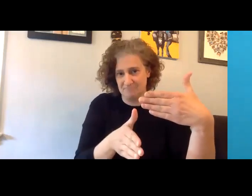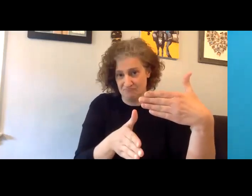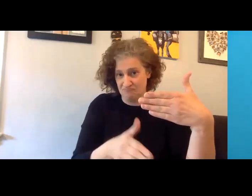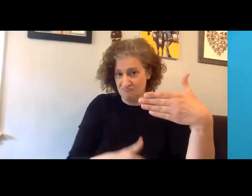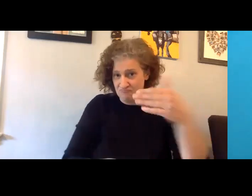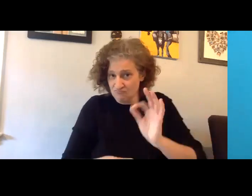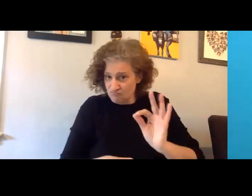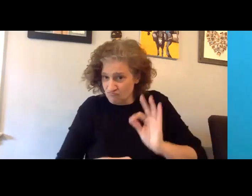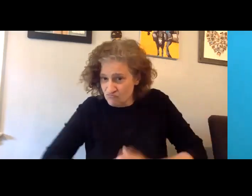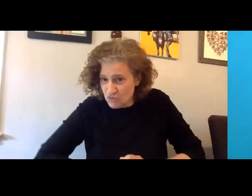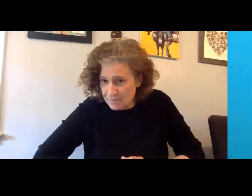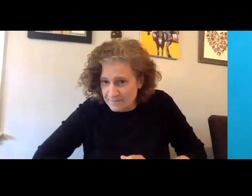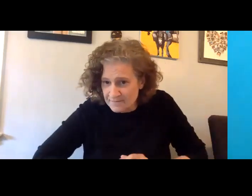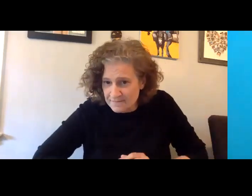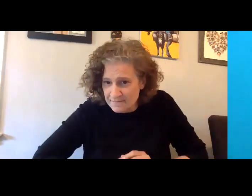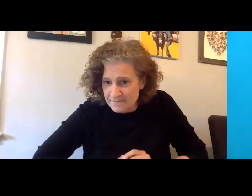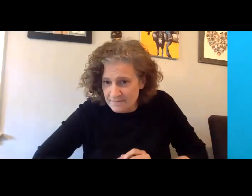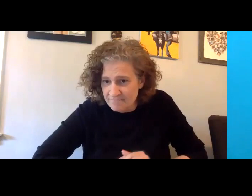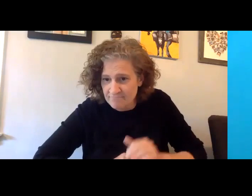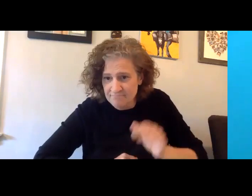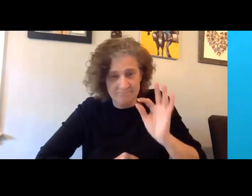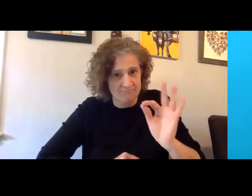weekend. Okay?